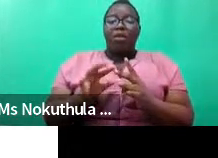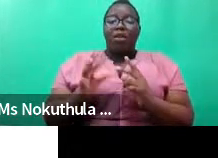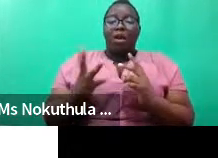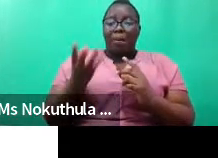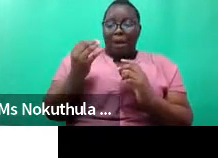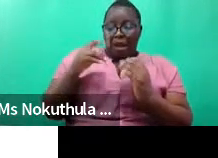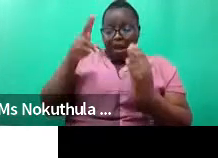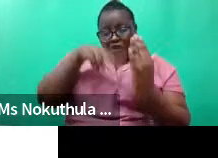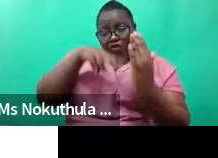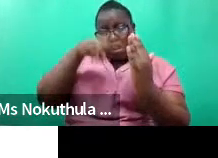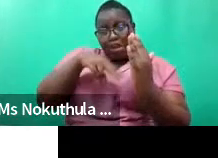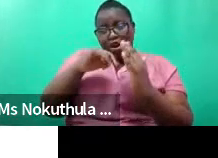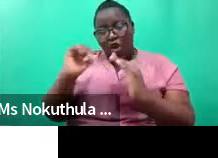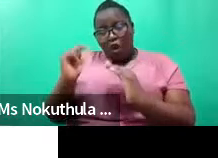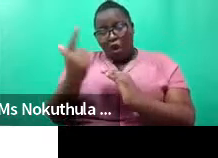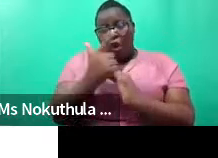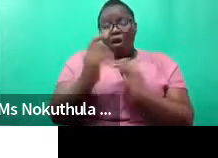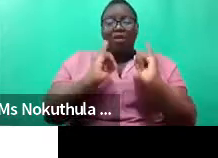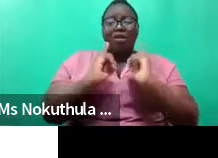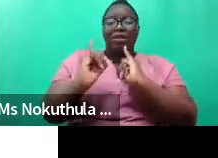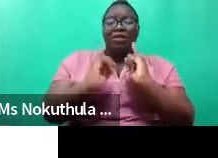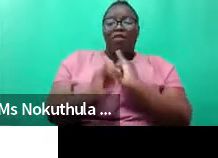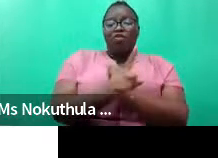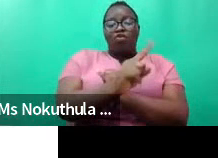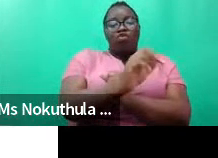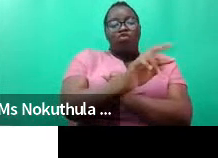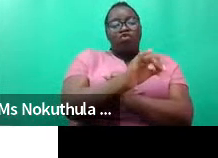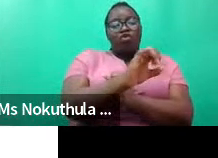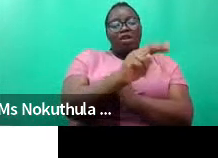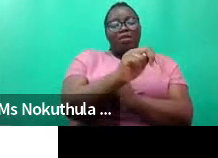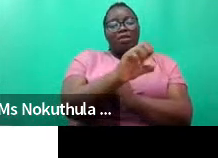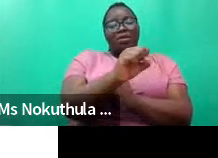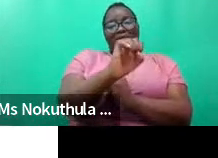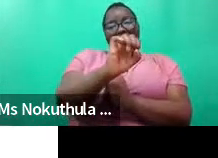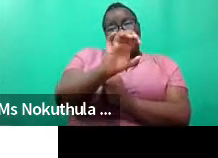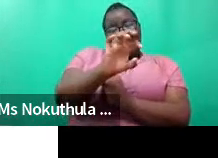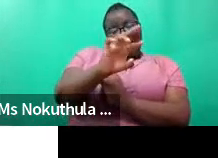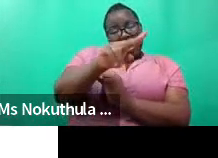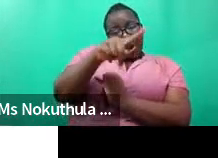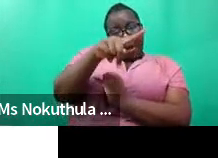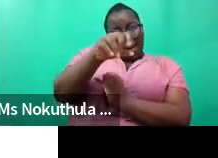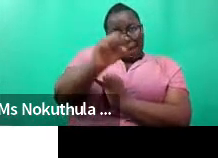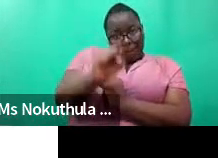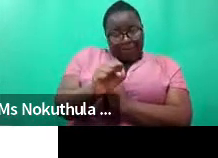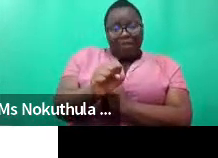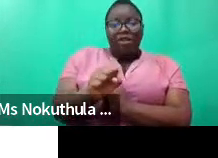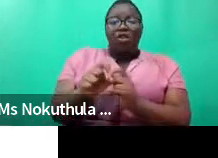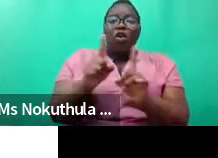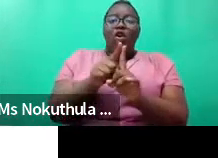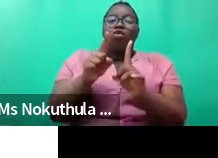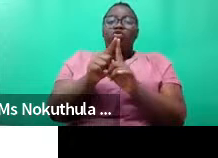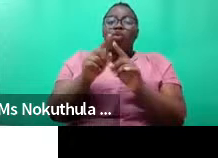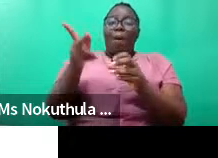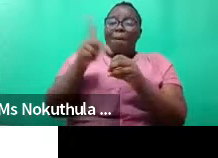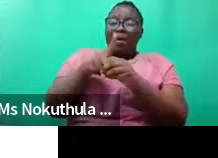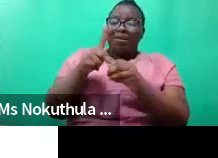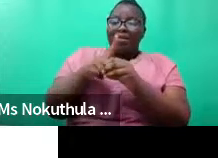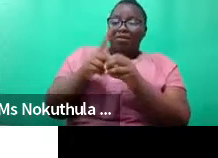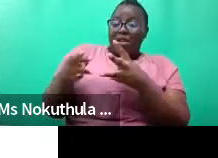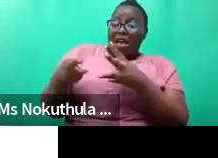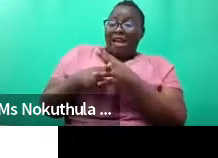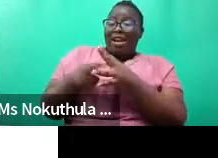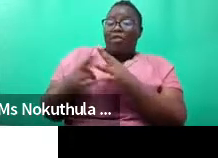the interview transcript, and then the respondents from each participant were coded in relation to each theme